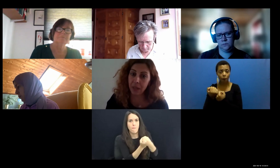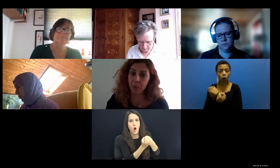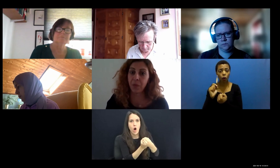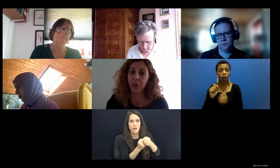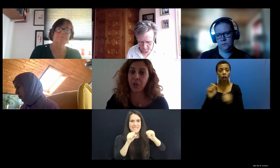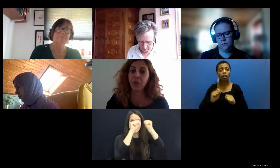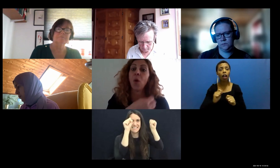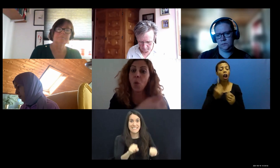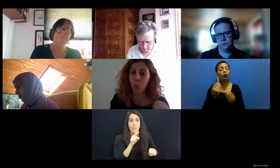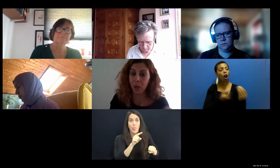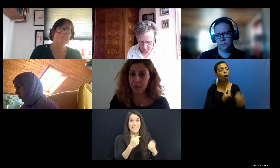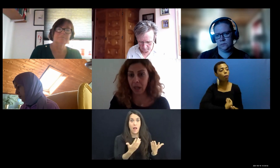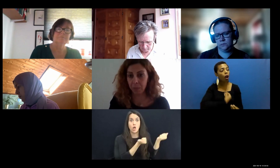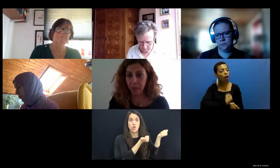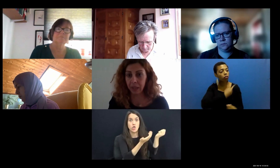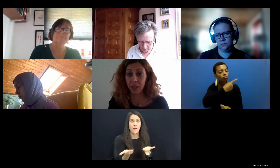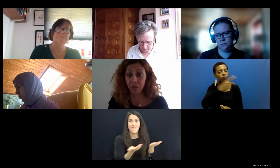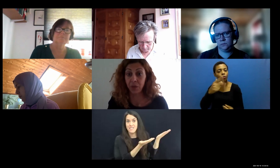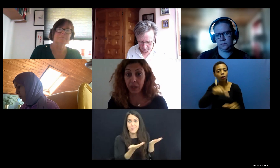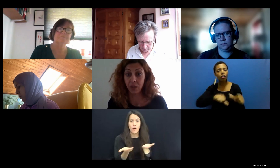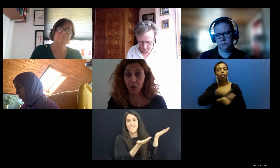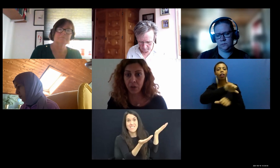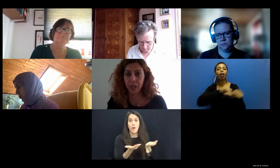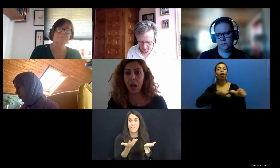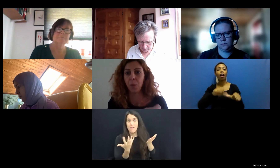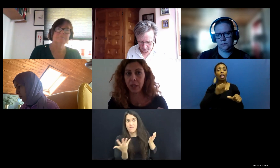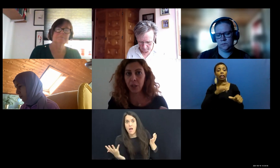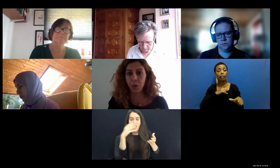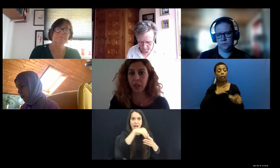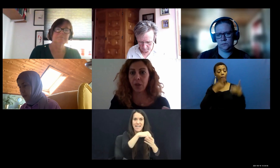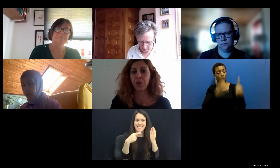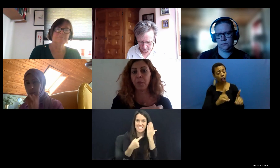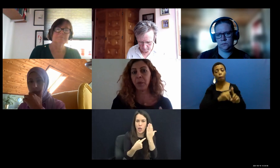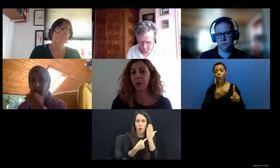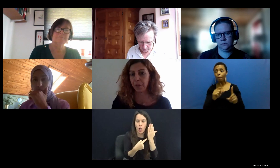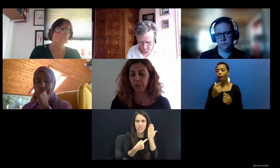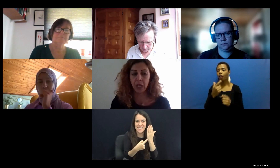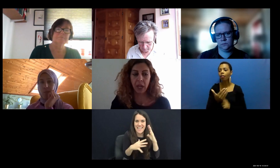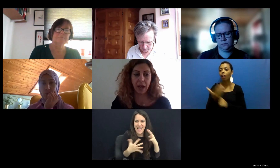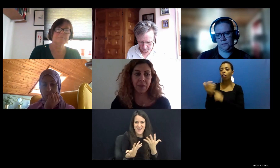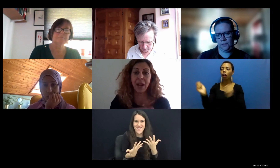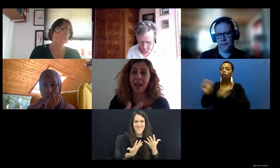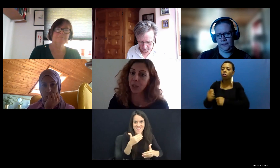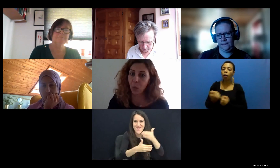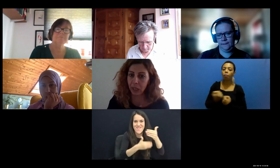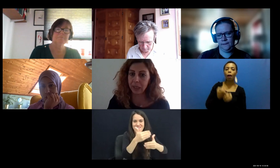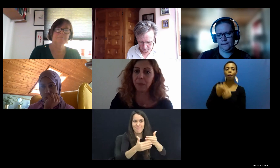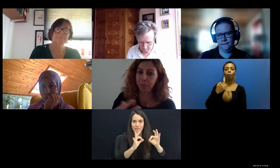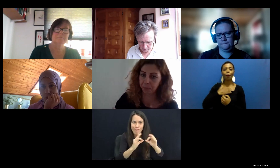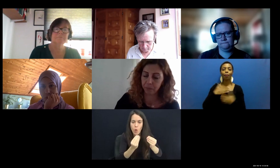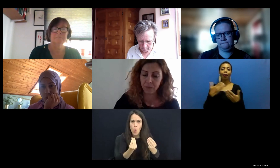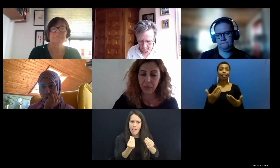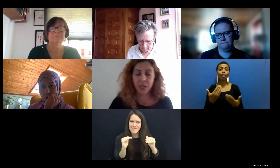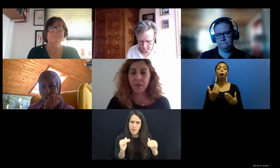transform service provision with the capabilities of new technologies, how we can use technology to, you know, kind of have enhanced